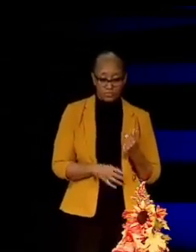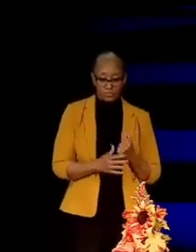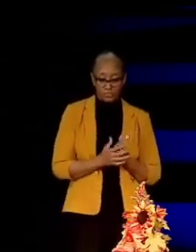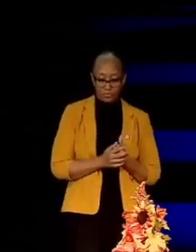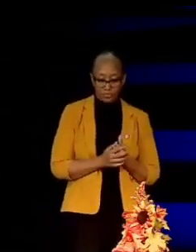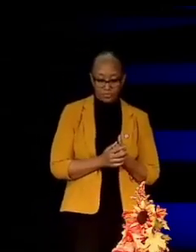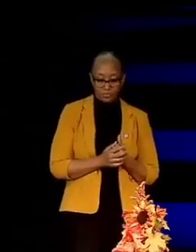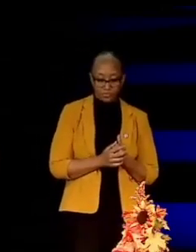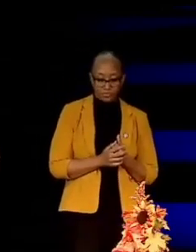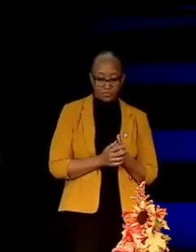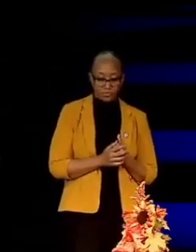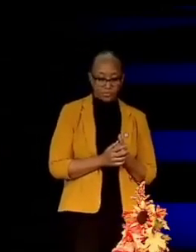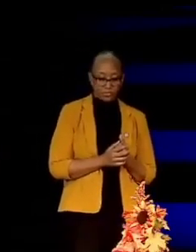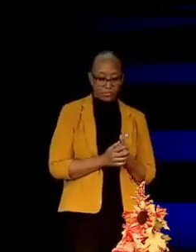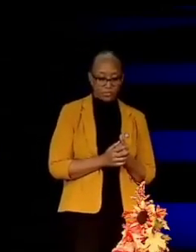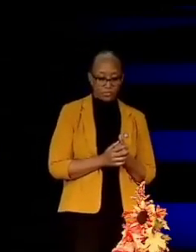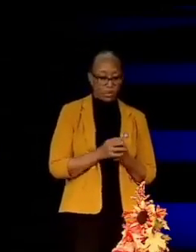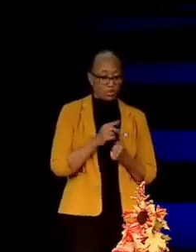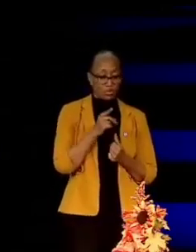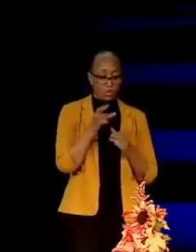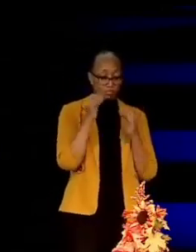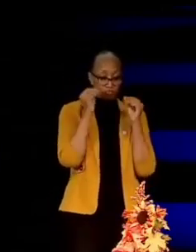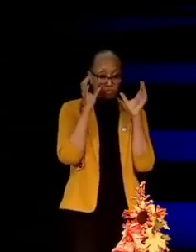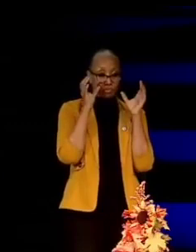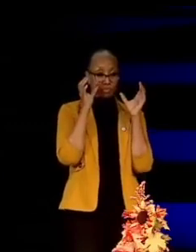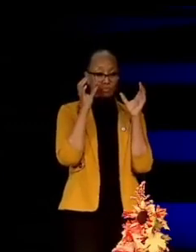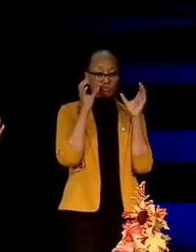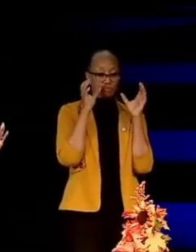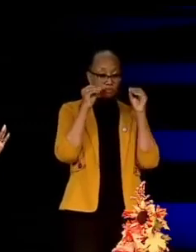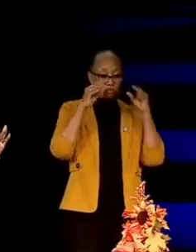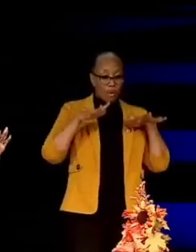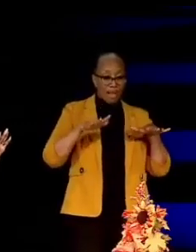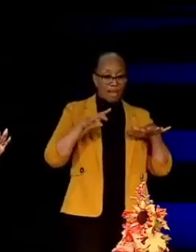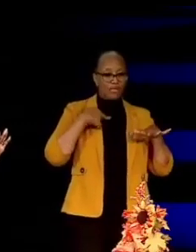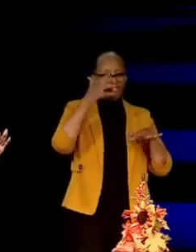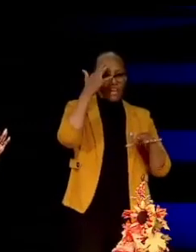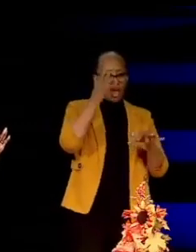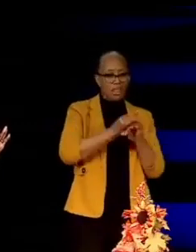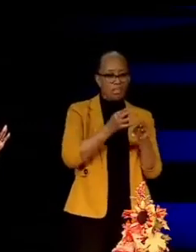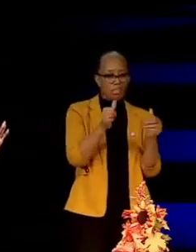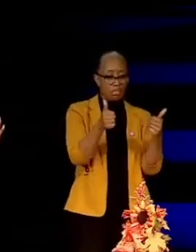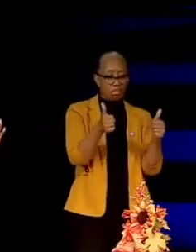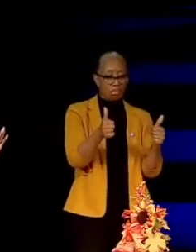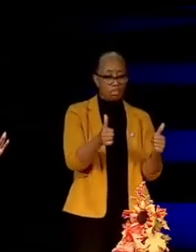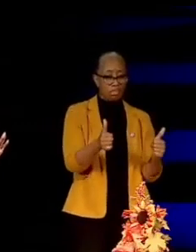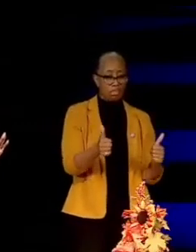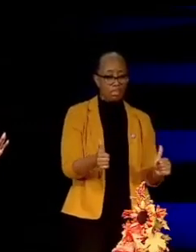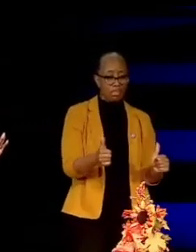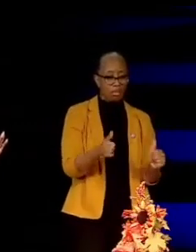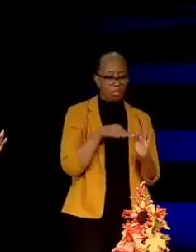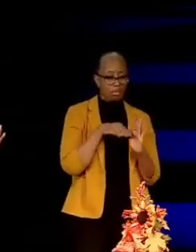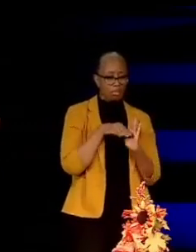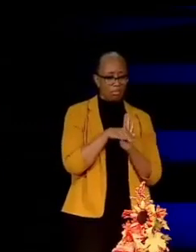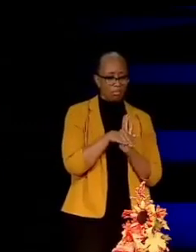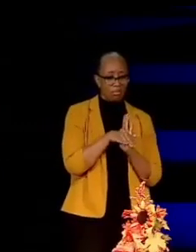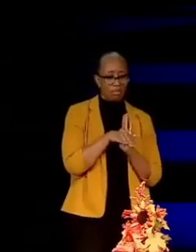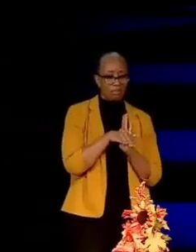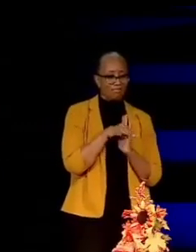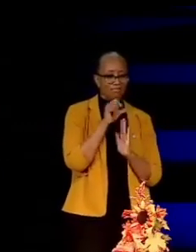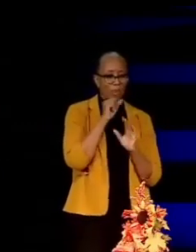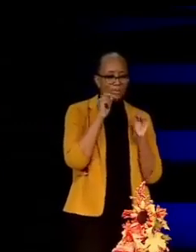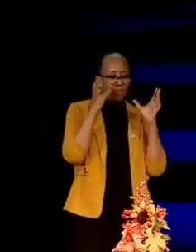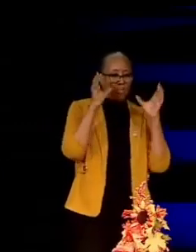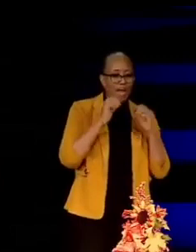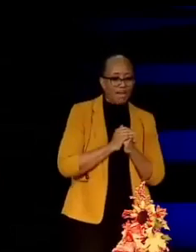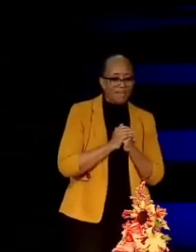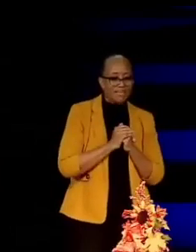we should not be shocked or surprised when our faith dwindles. Why? Because we are